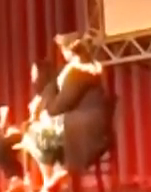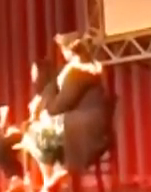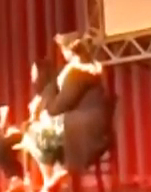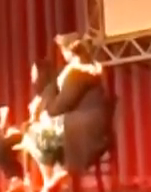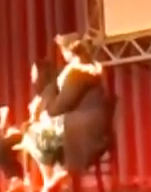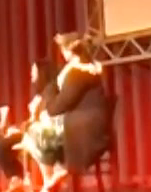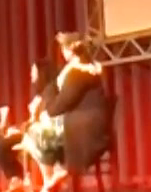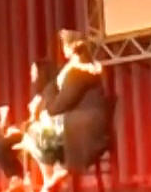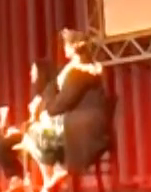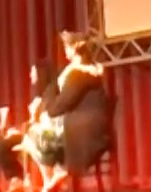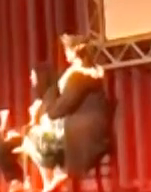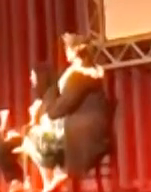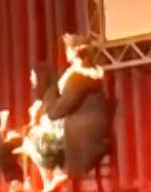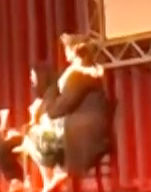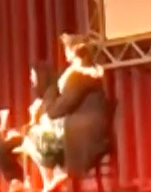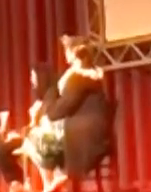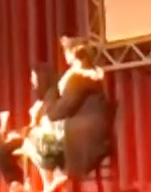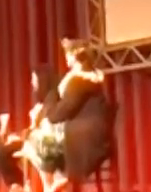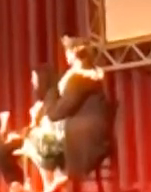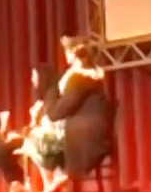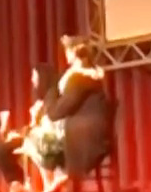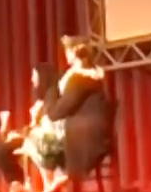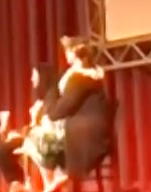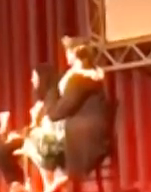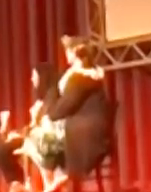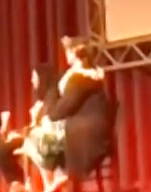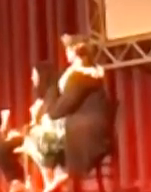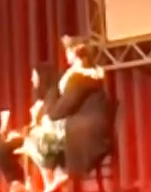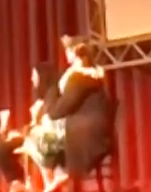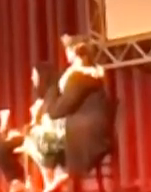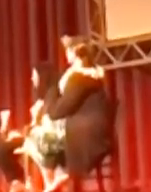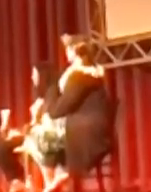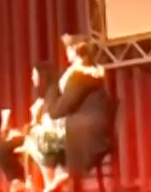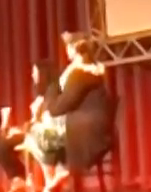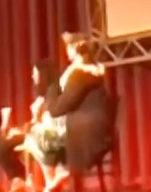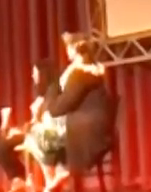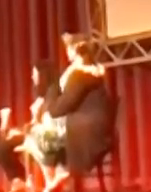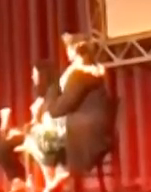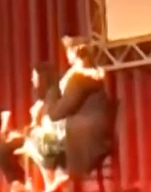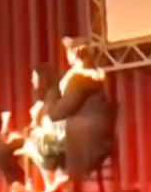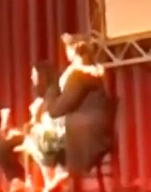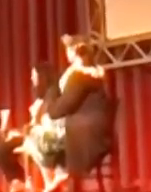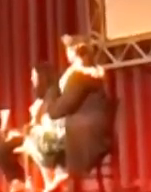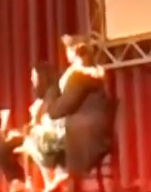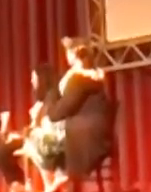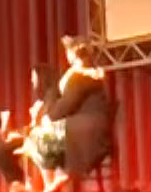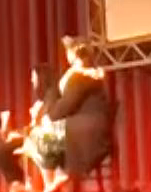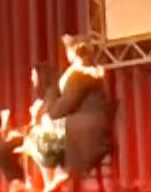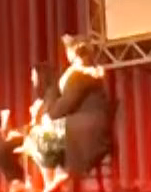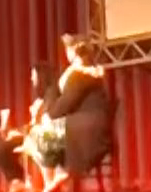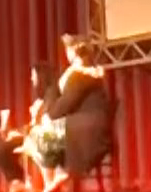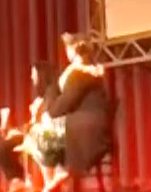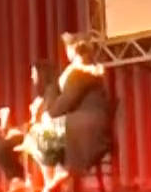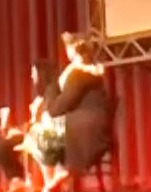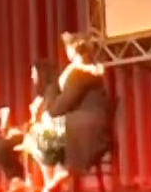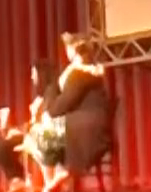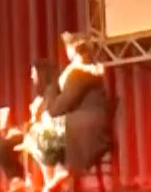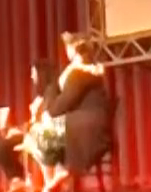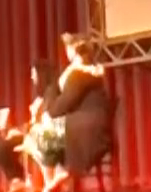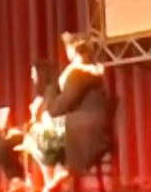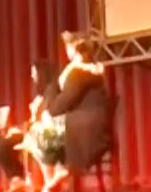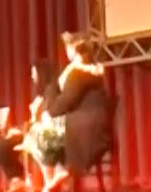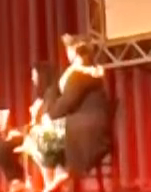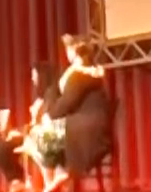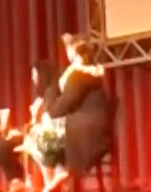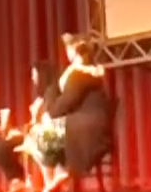5,000 centres. Our people could do that. And once we started getting our people in there, now I've got young ones, it's 2 million, I'm going, I'm going to